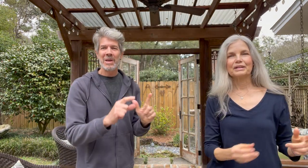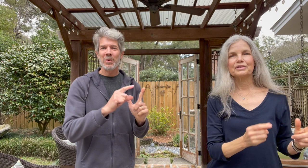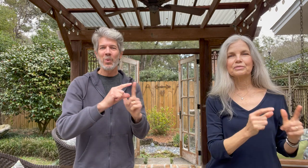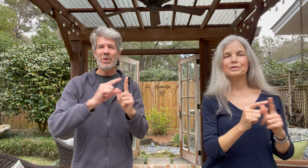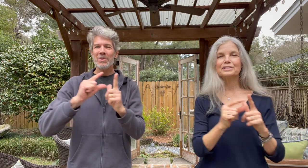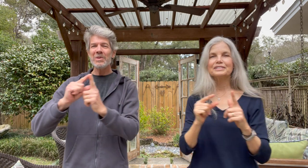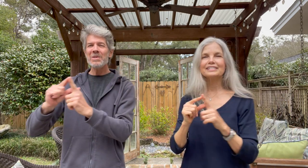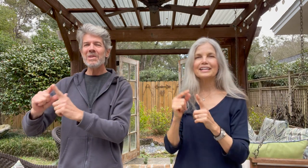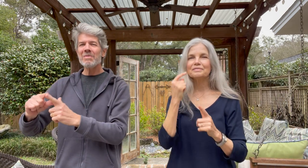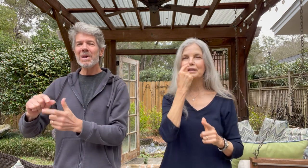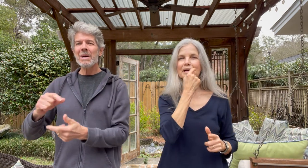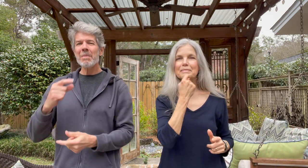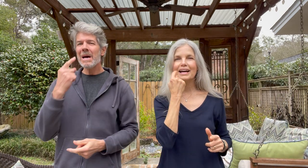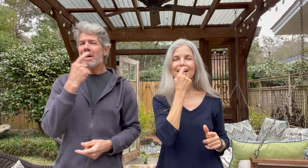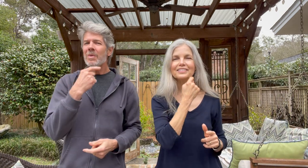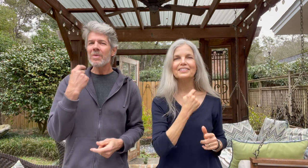May the words of my mouth